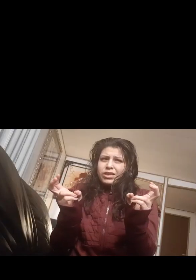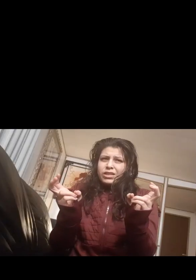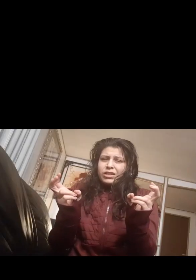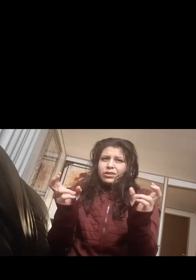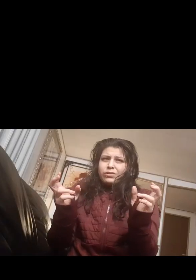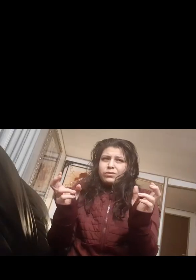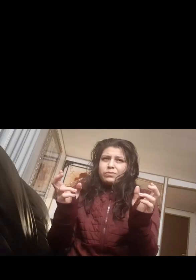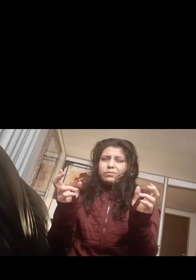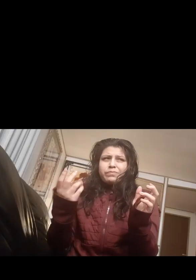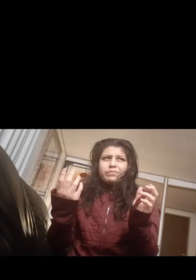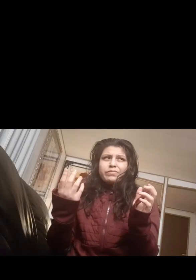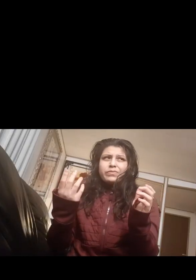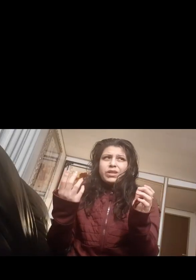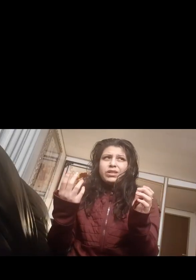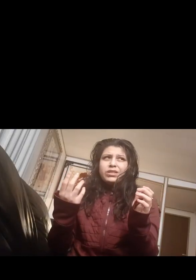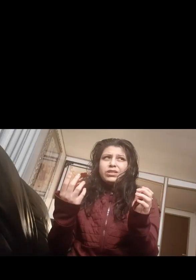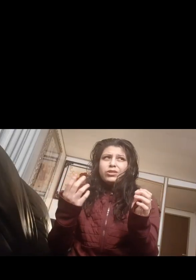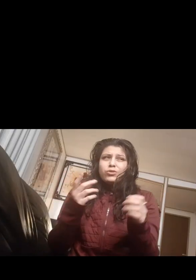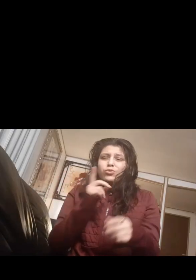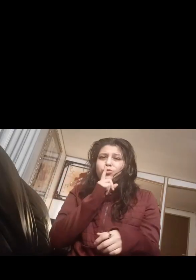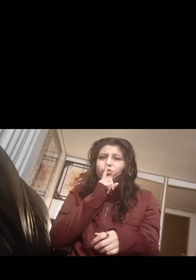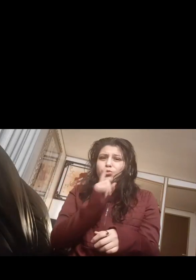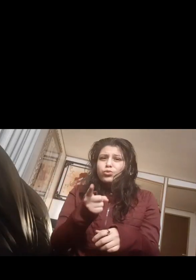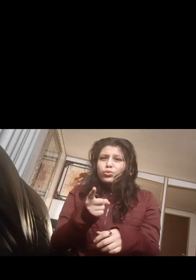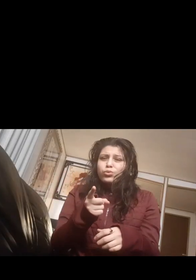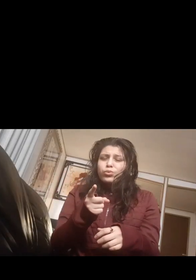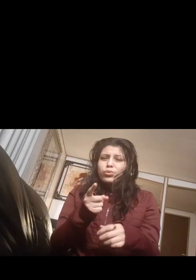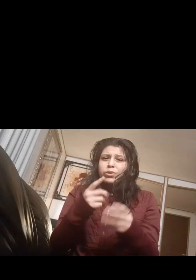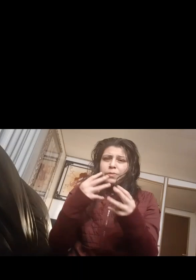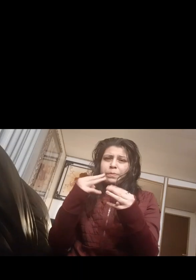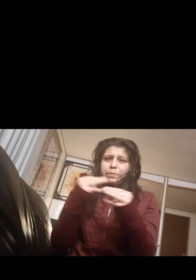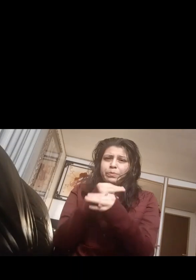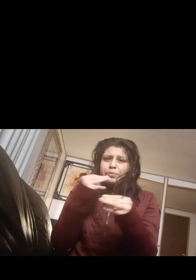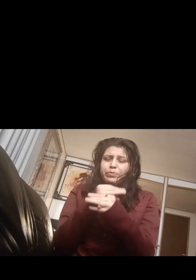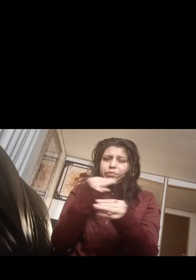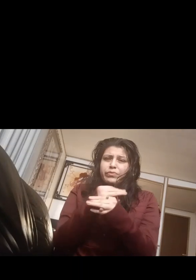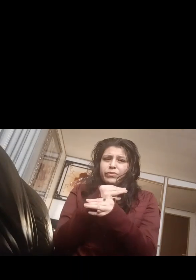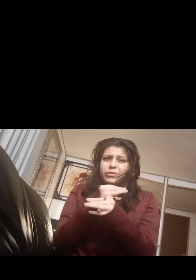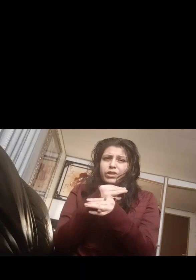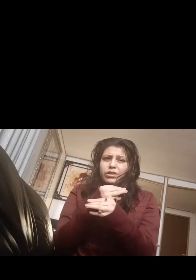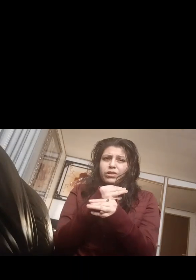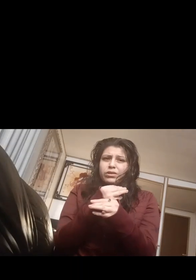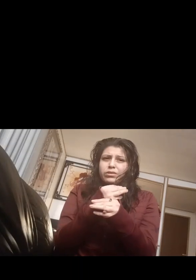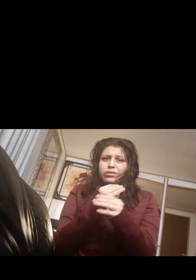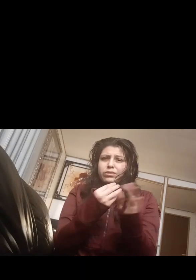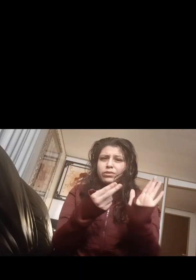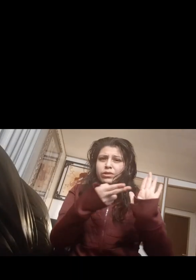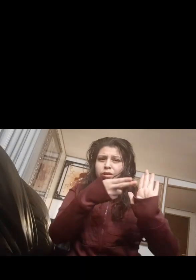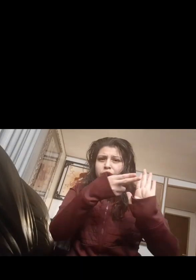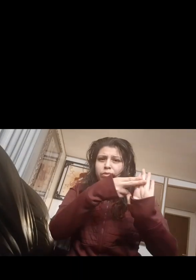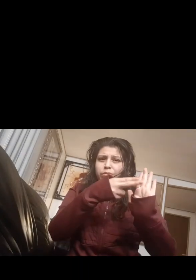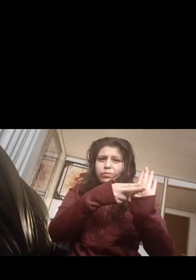so I talk a little bit about it. Talk about Asian culture and math.